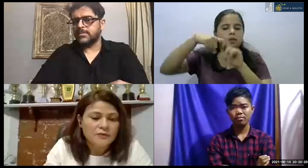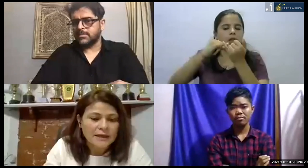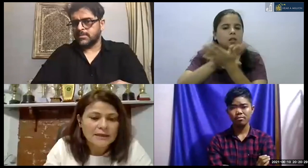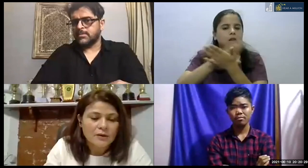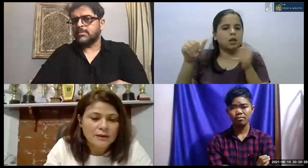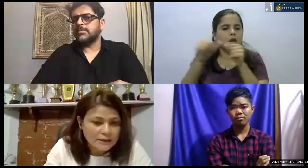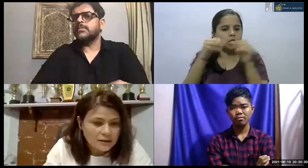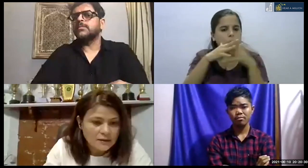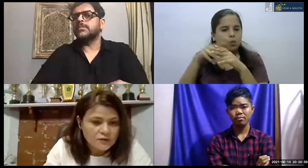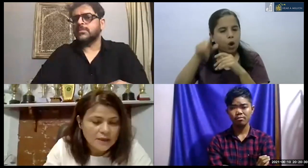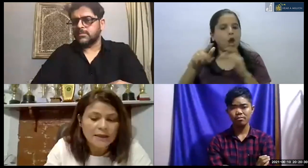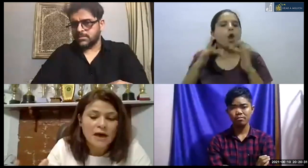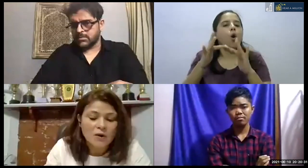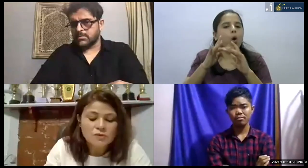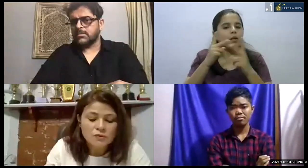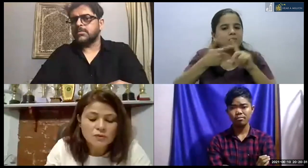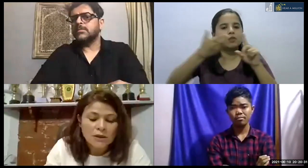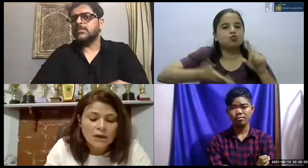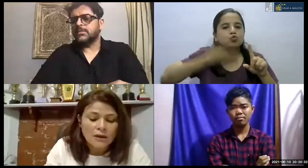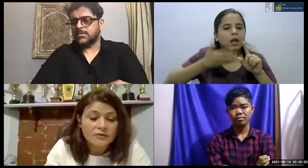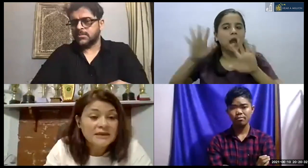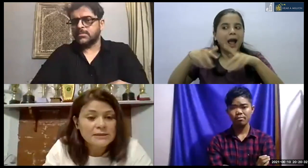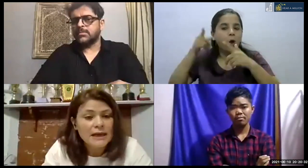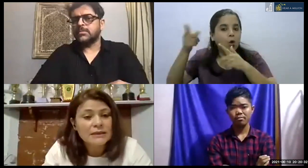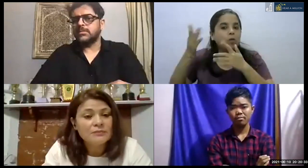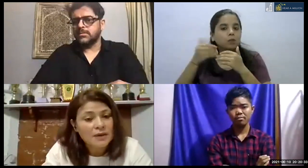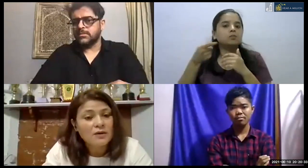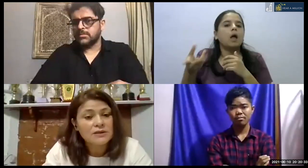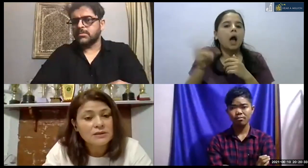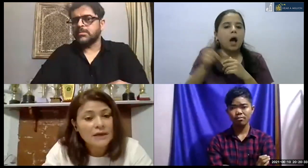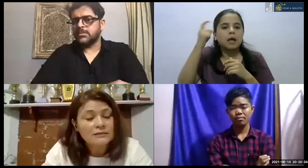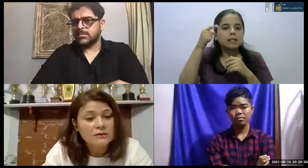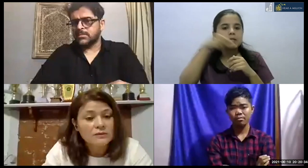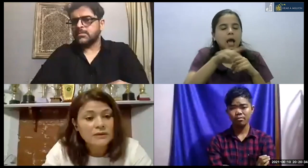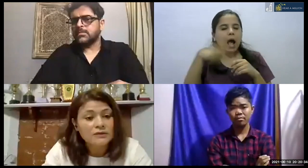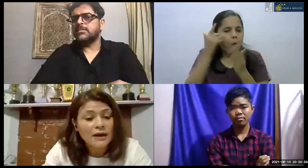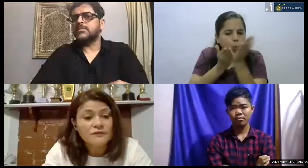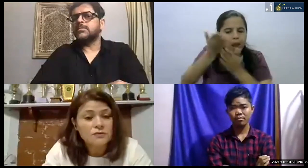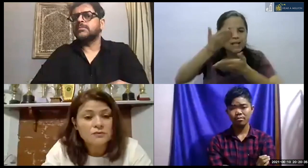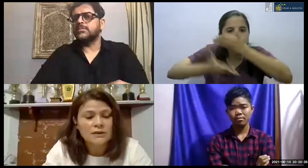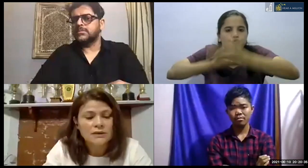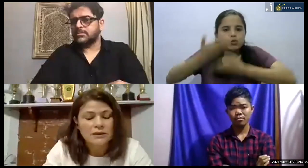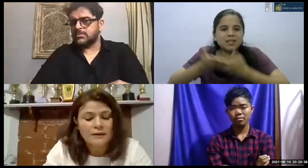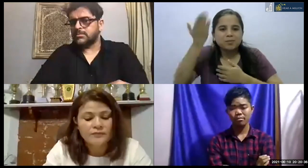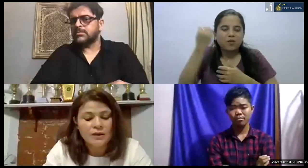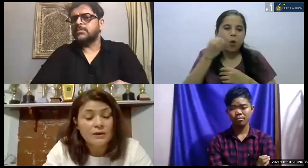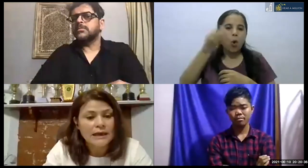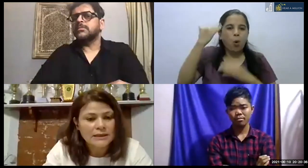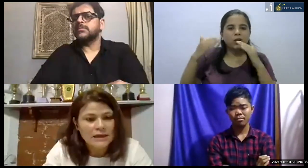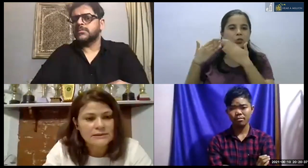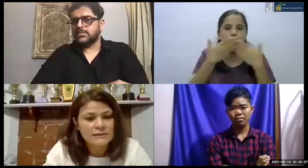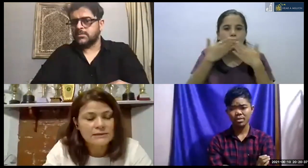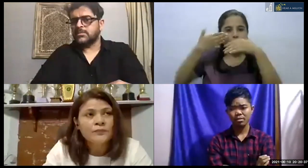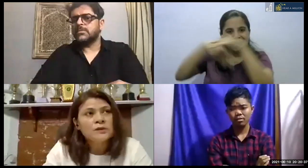are providing online training on how to redesign the pedagogy that you have to do in the